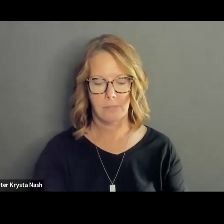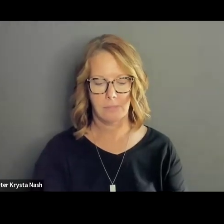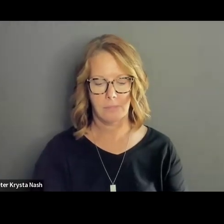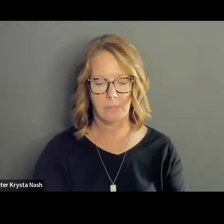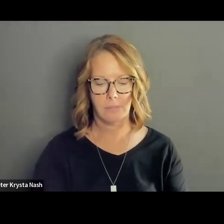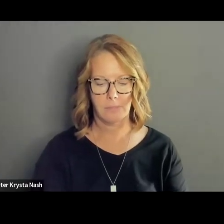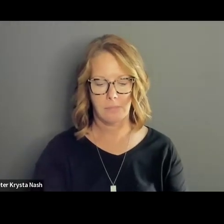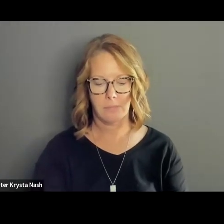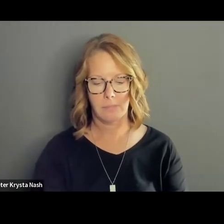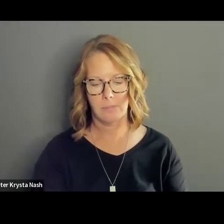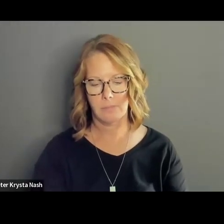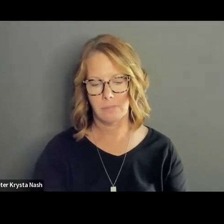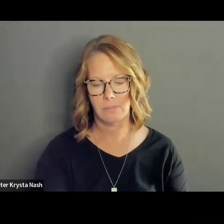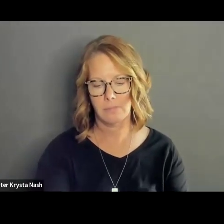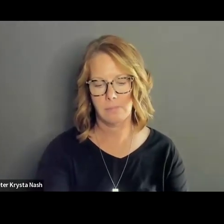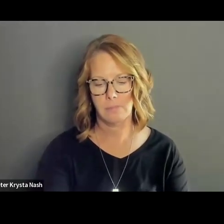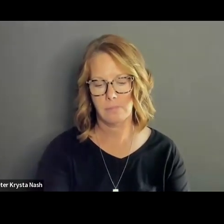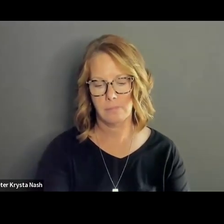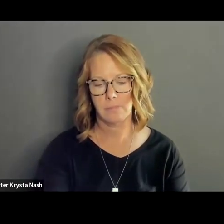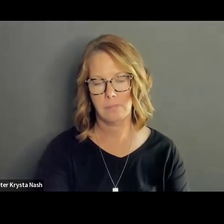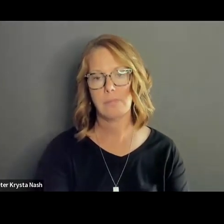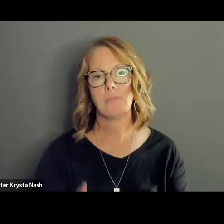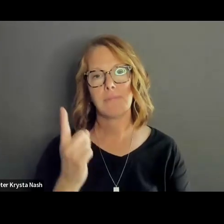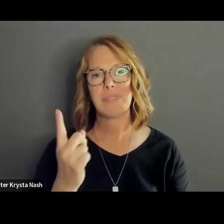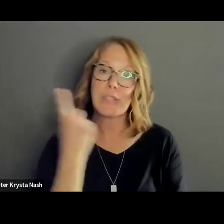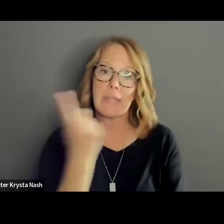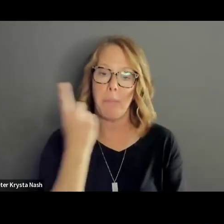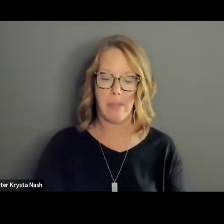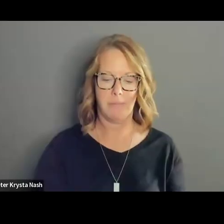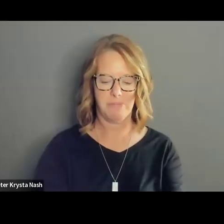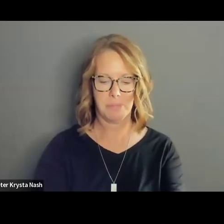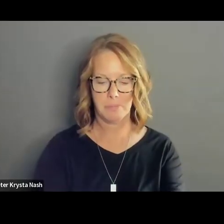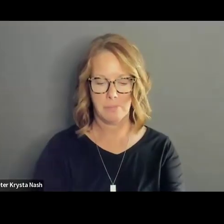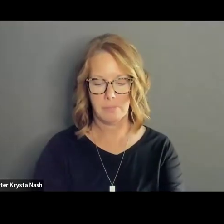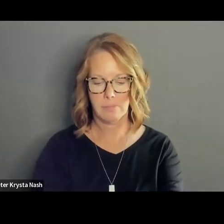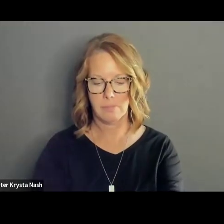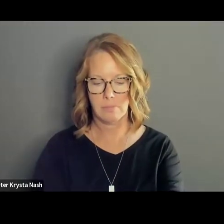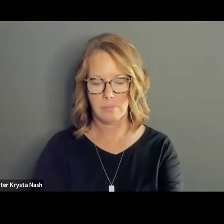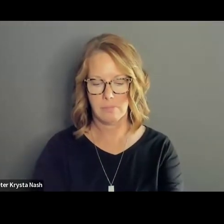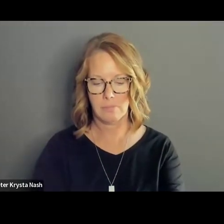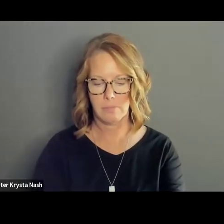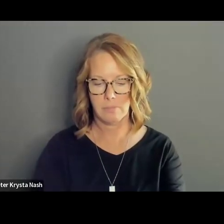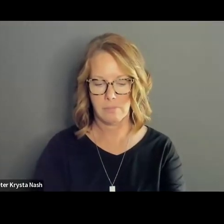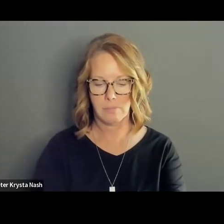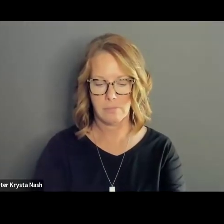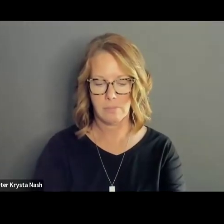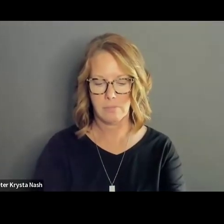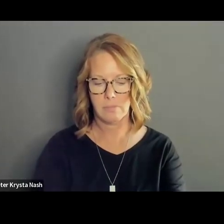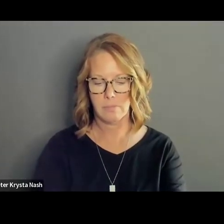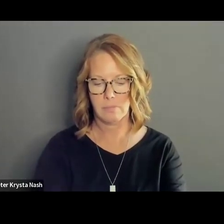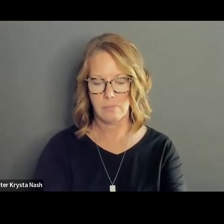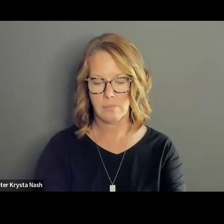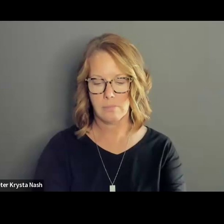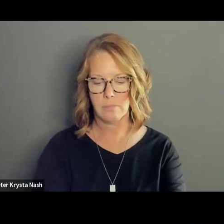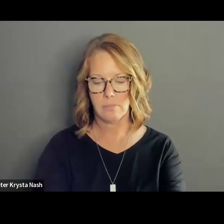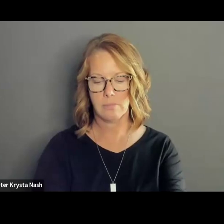be helpful. So it's just something to see what's best. What's the best way to treat AD?